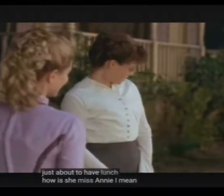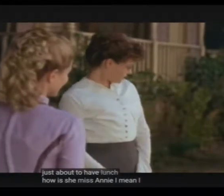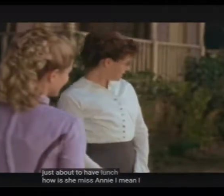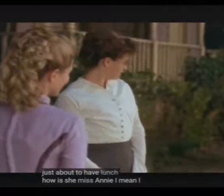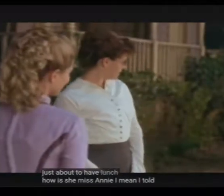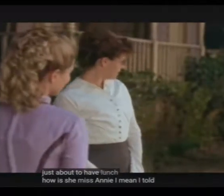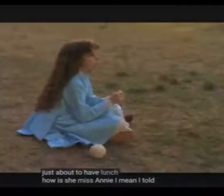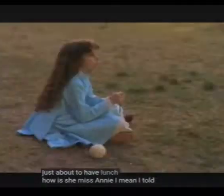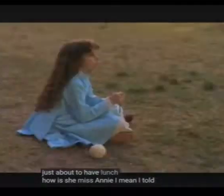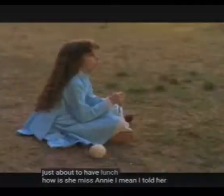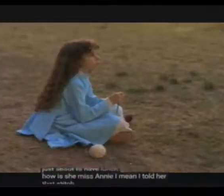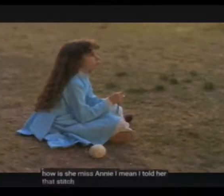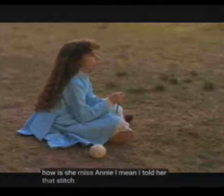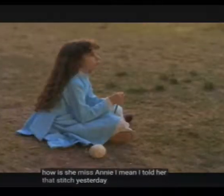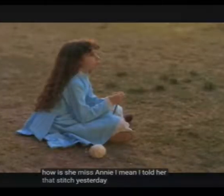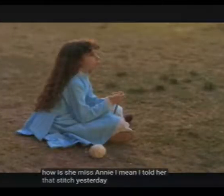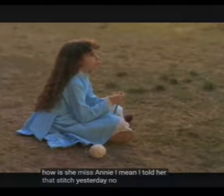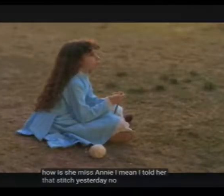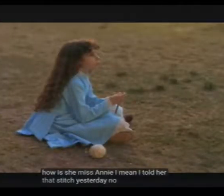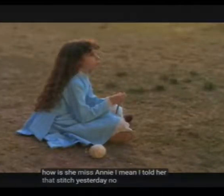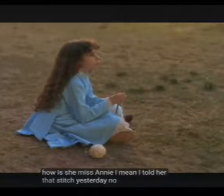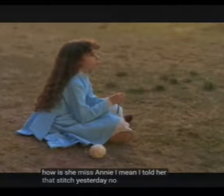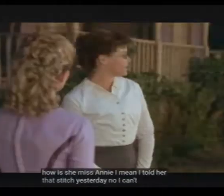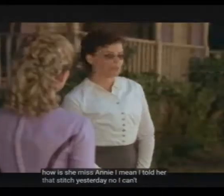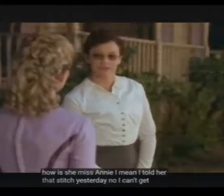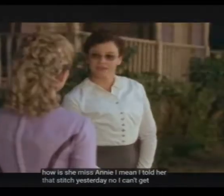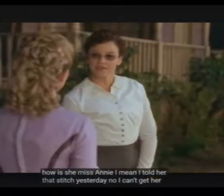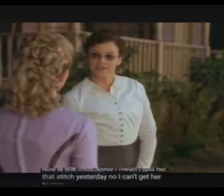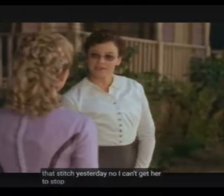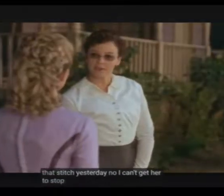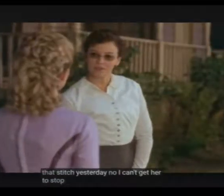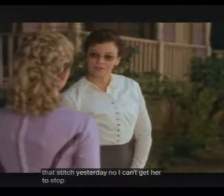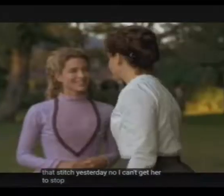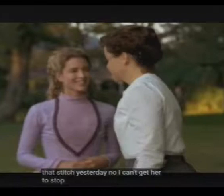Fine. I told her that stitch yesterday. Now I can't get her to stop.